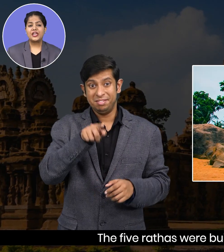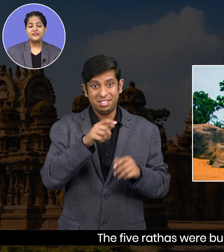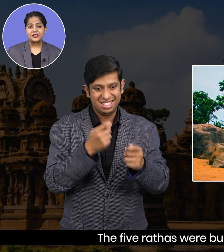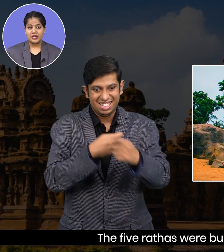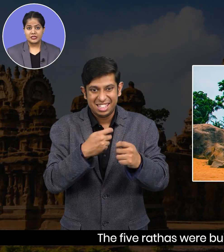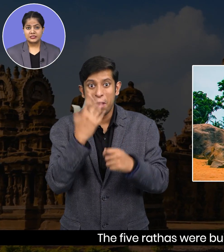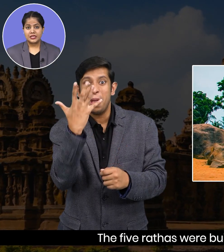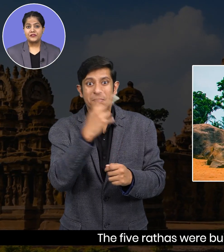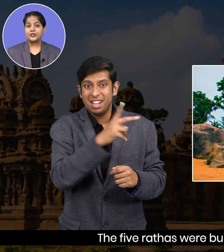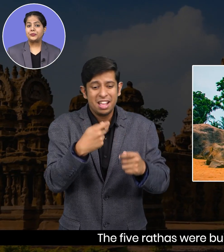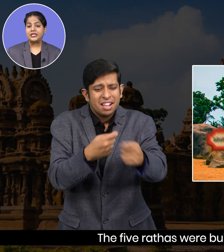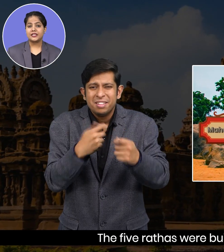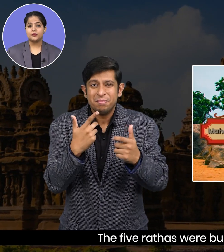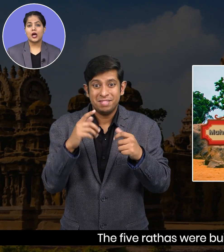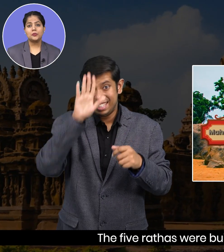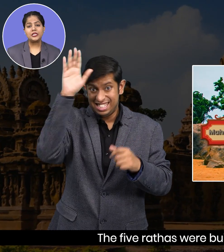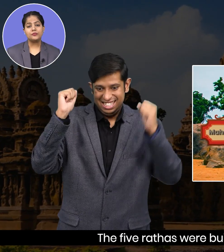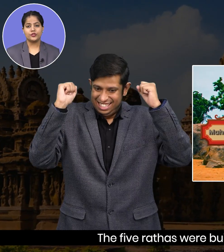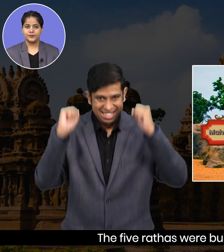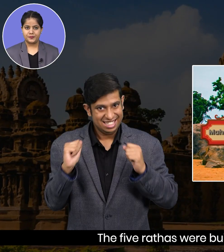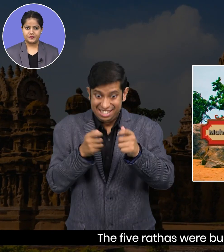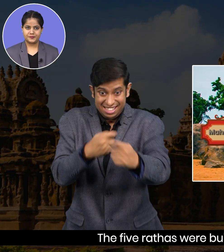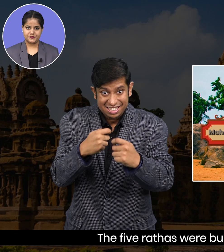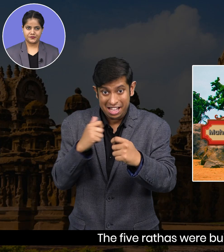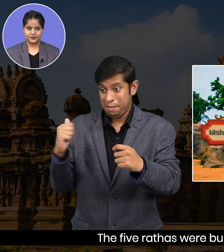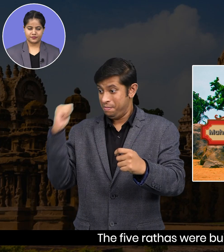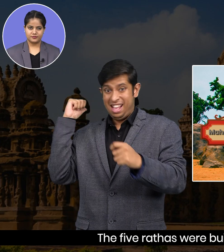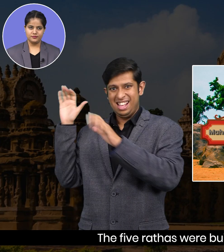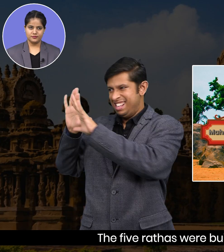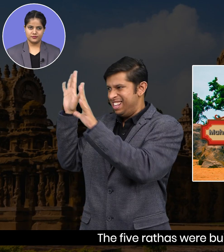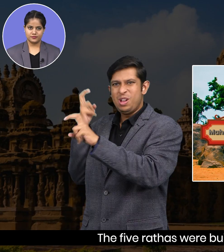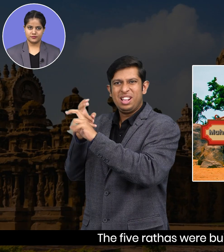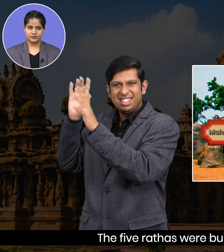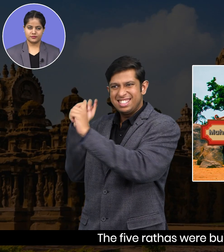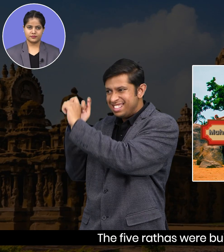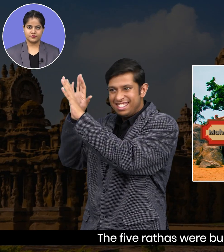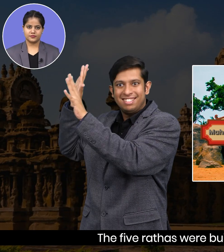The 5 rathas were built in Mahabalipuram.